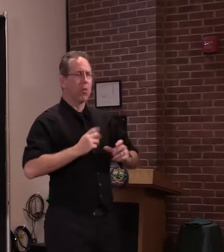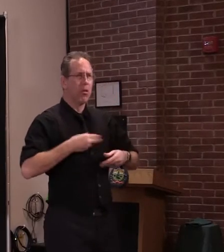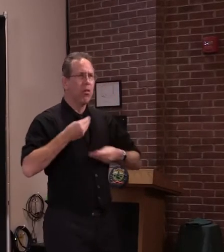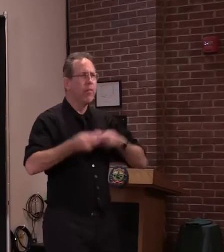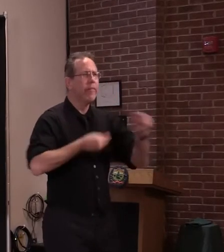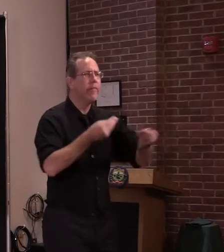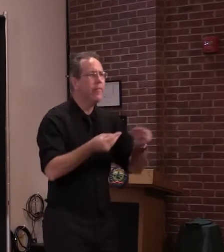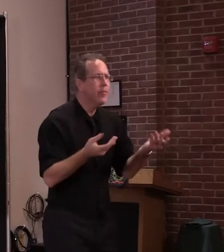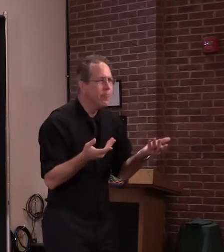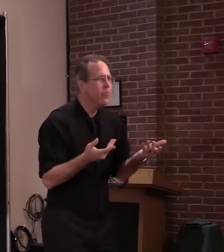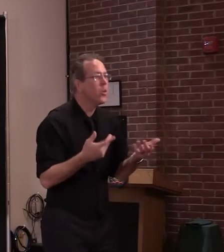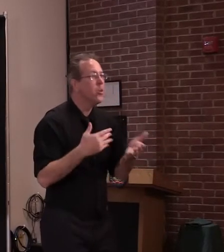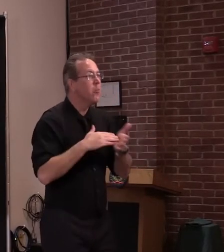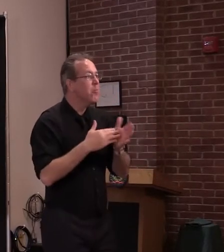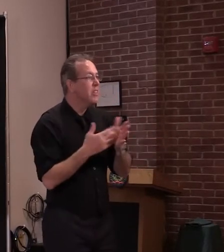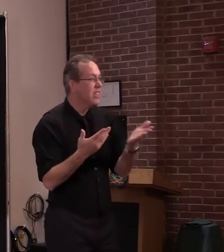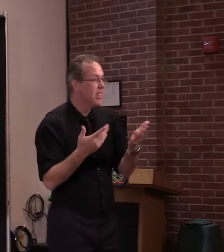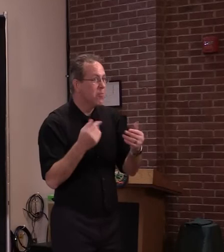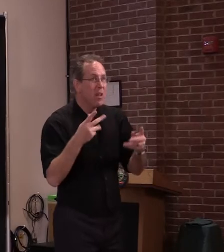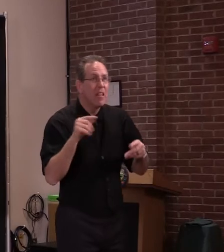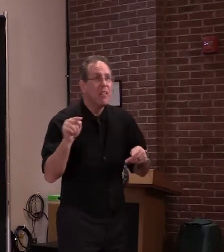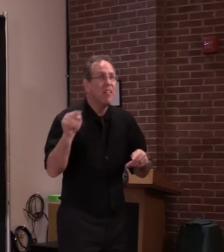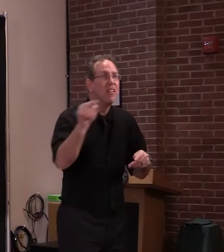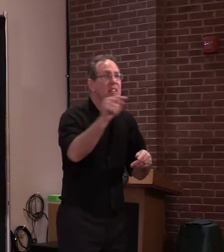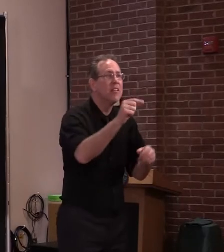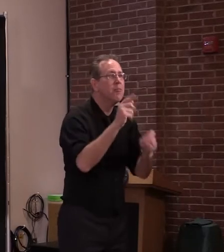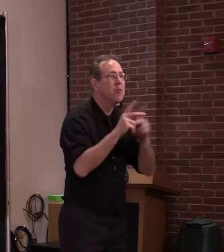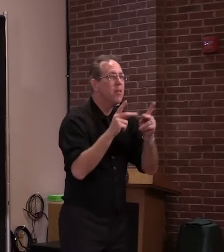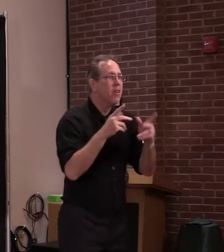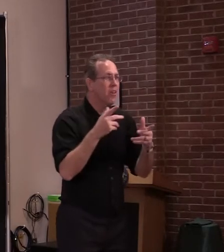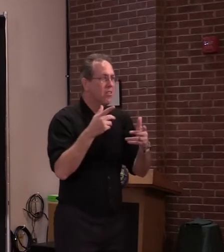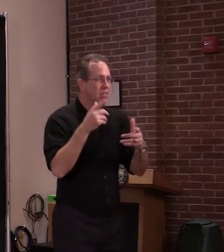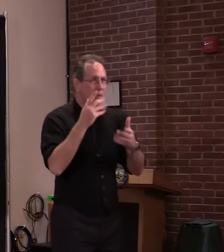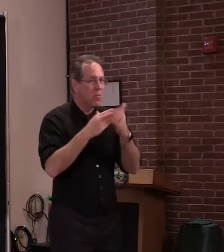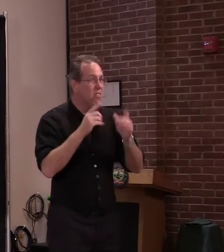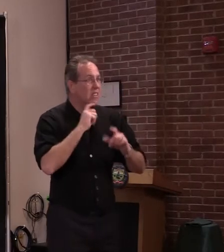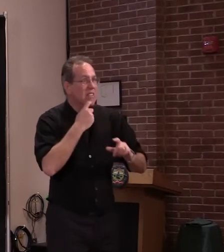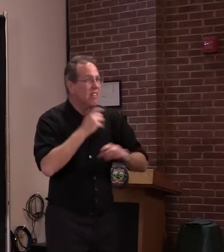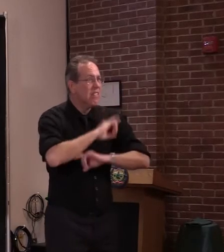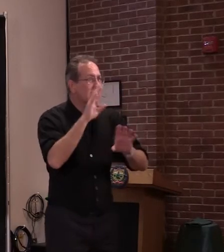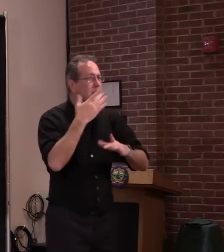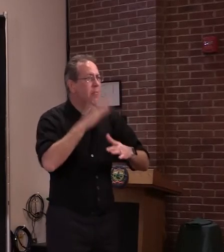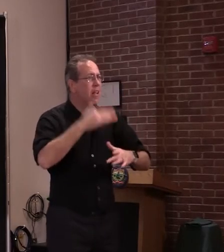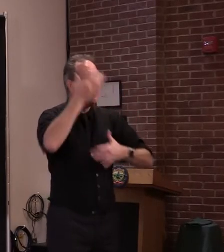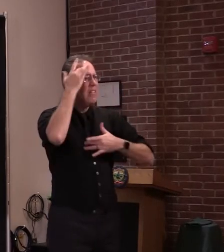big number of people who are very seriously ill and that have major impacts either.